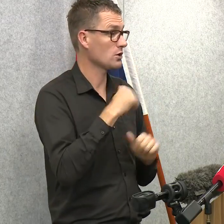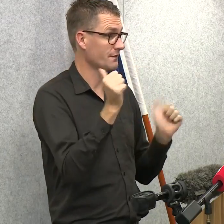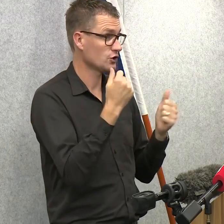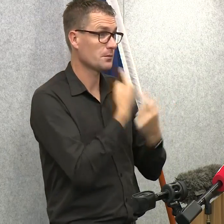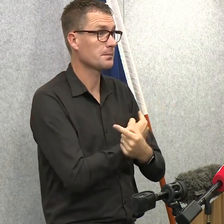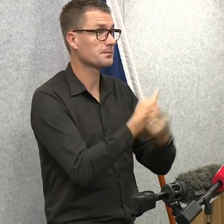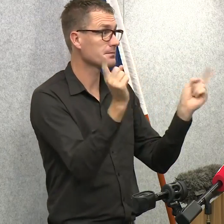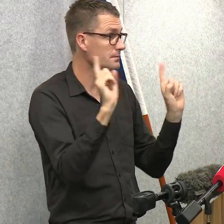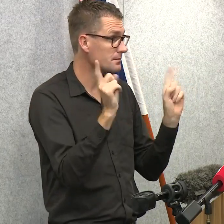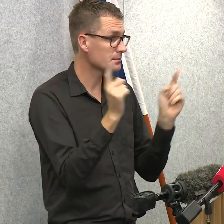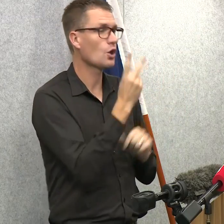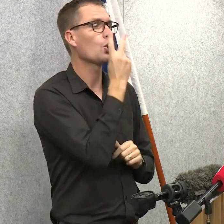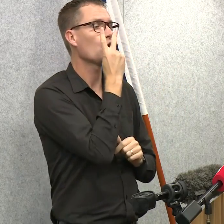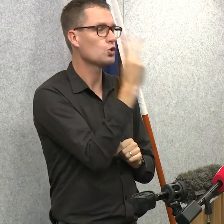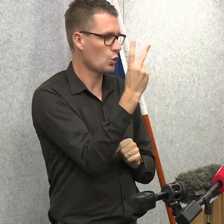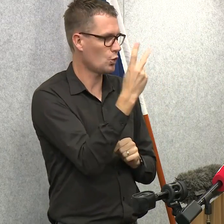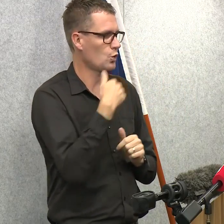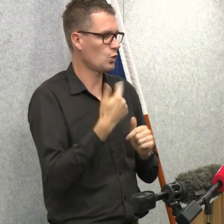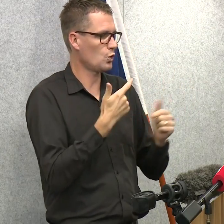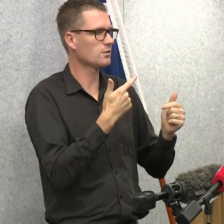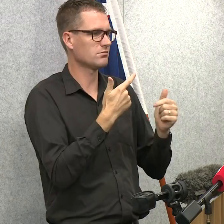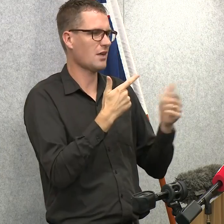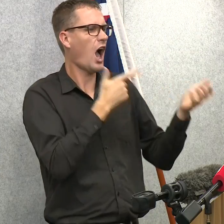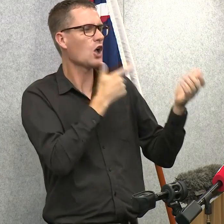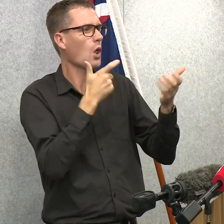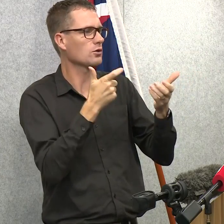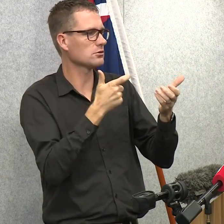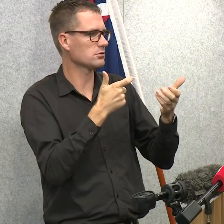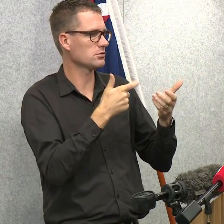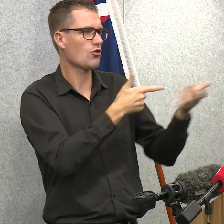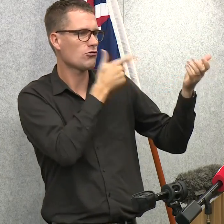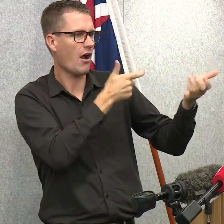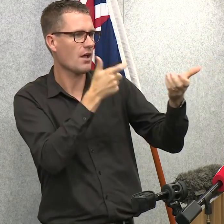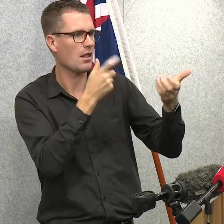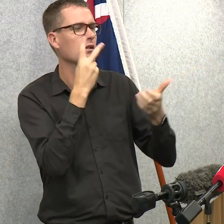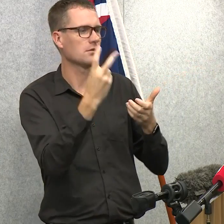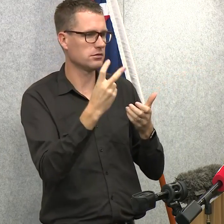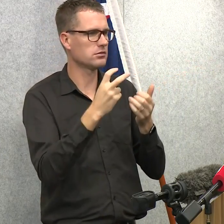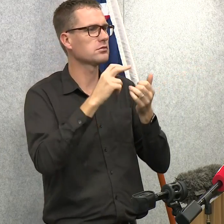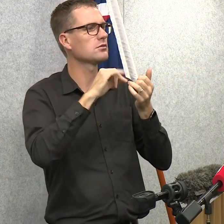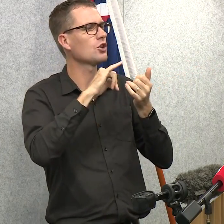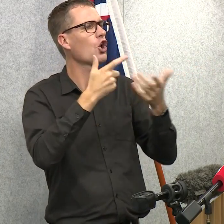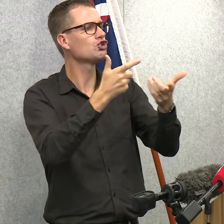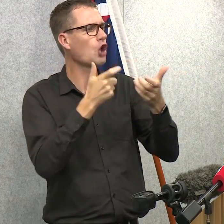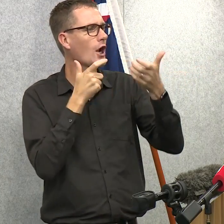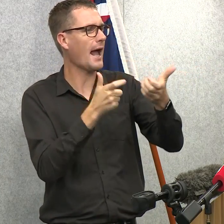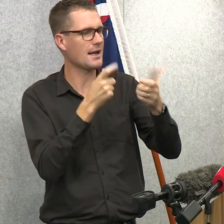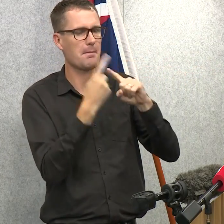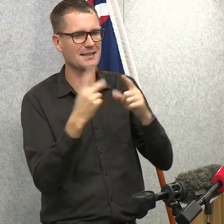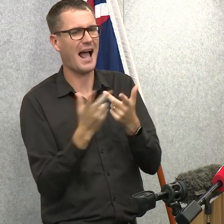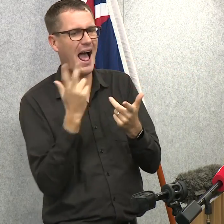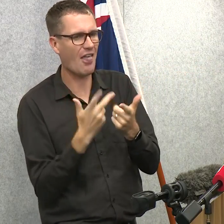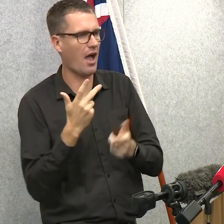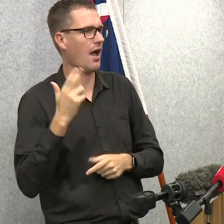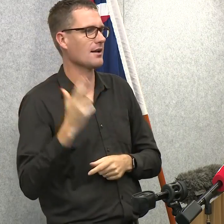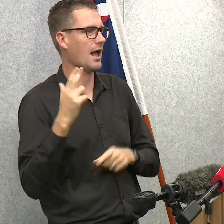that 2 assault rifles, shotguns and perhaps 1 other firearm were used in the attack, or